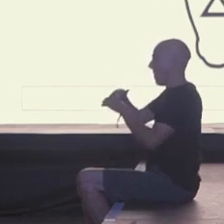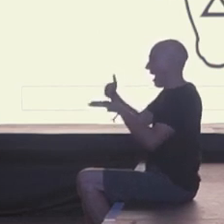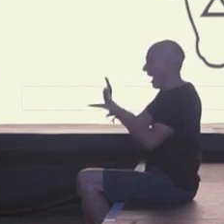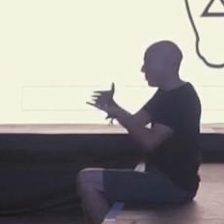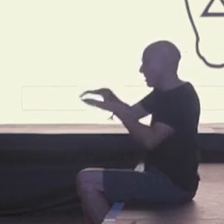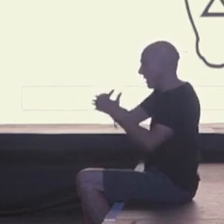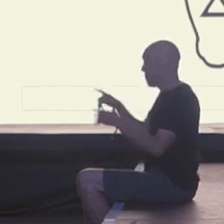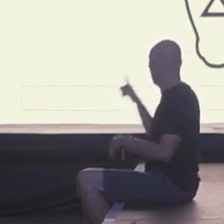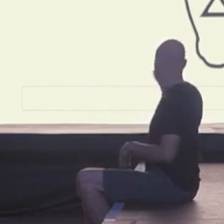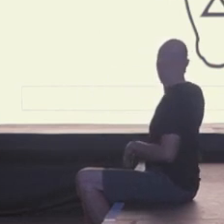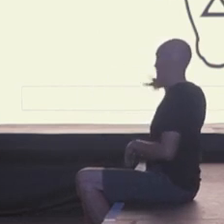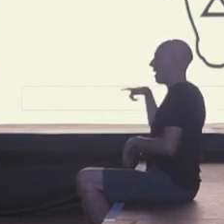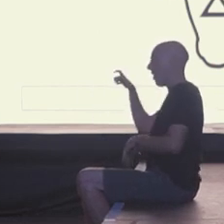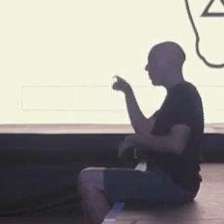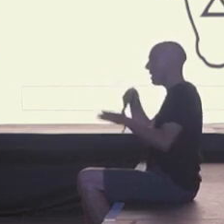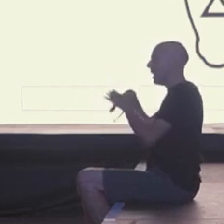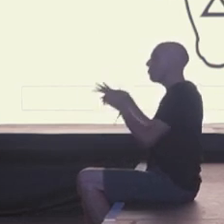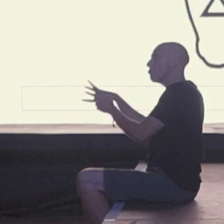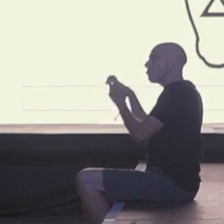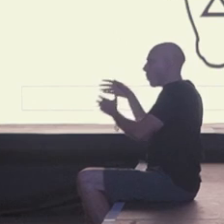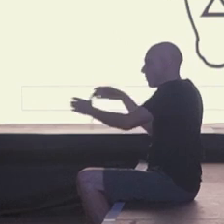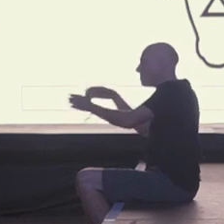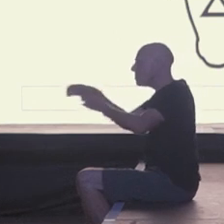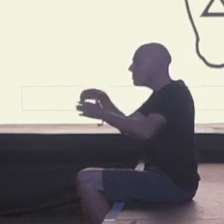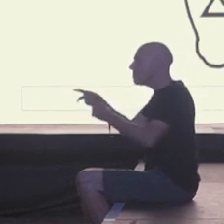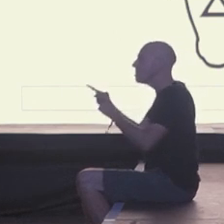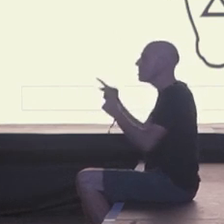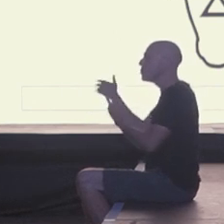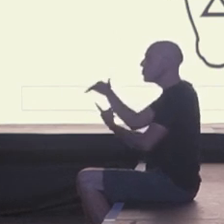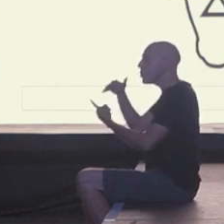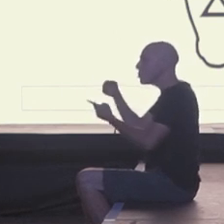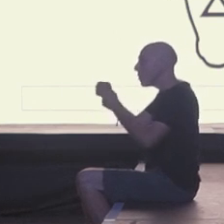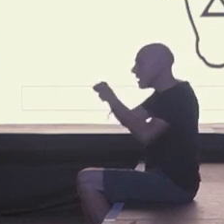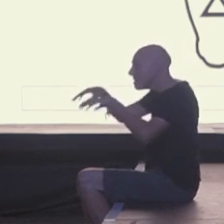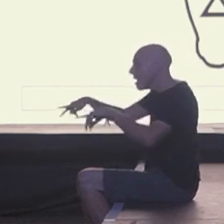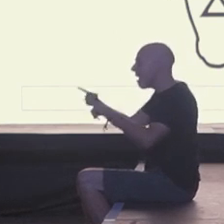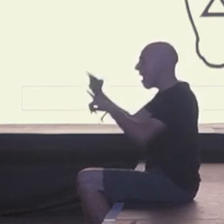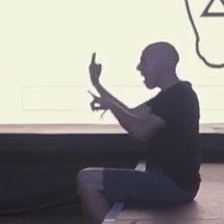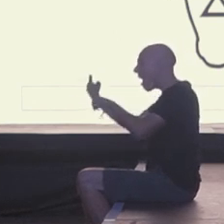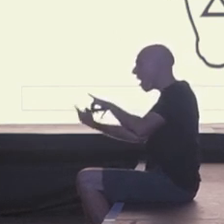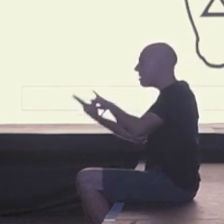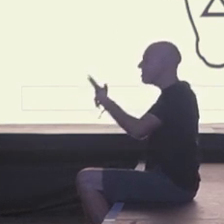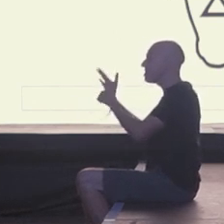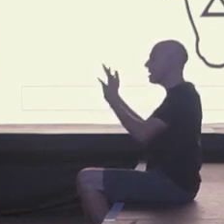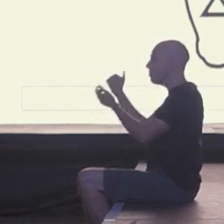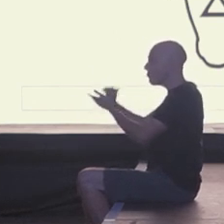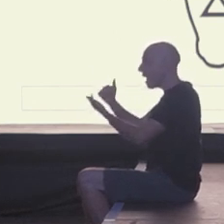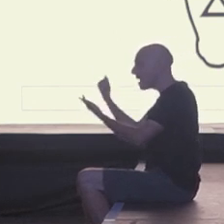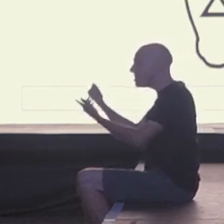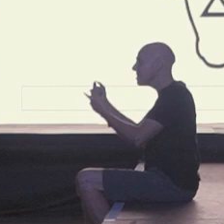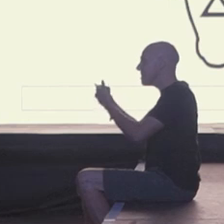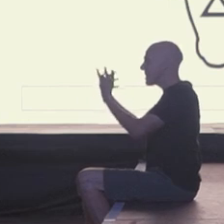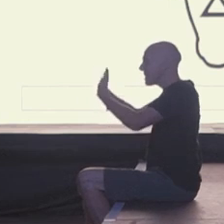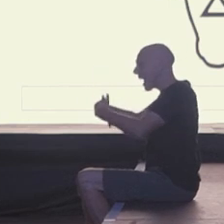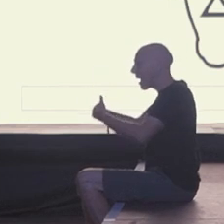in recruitment, so we have various different things you can get involved in. There's like social media, arts, recruitment, press, pretty much tech, if there's a